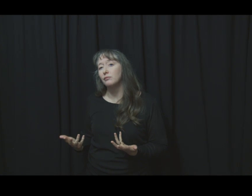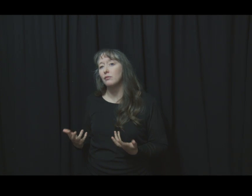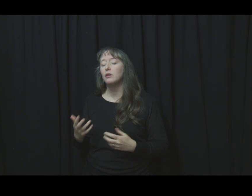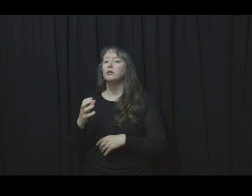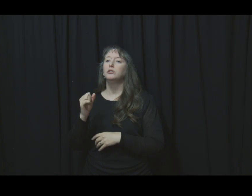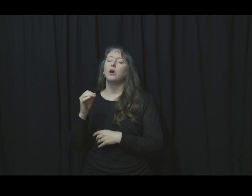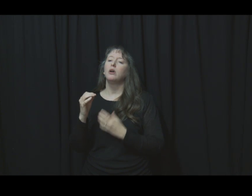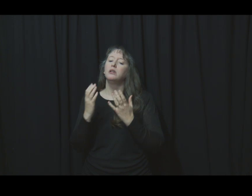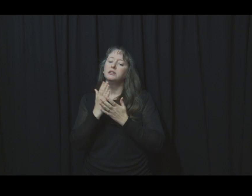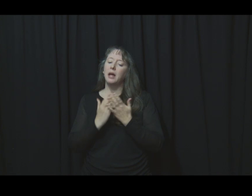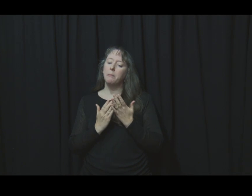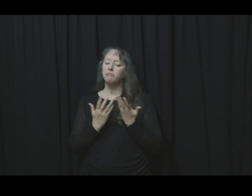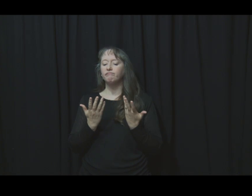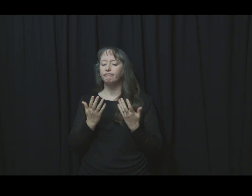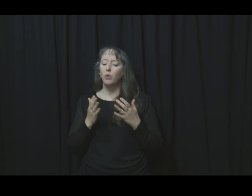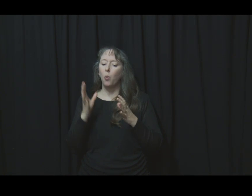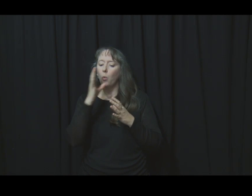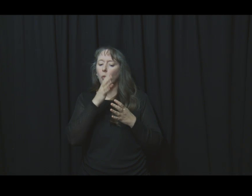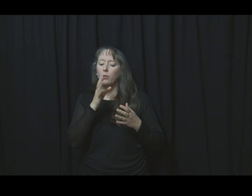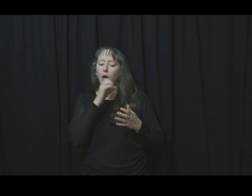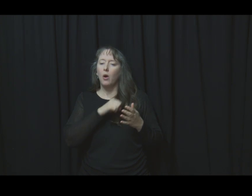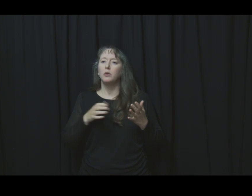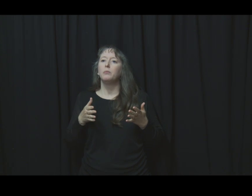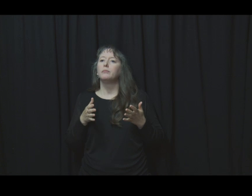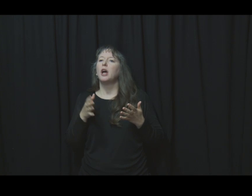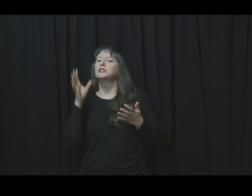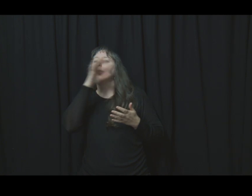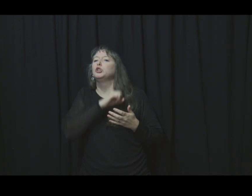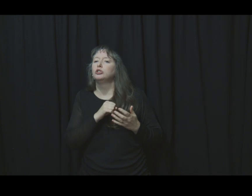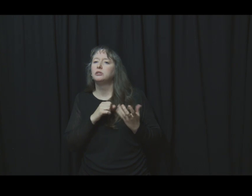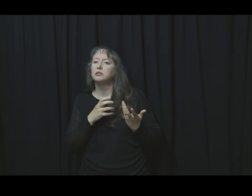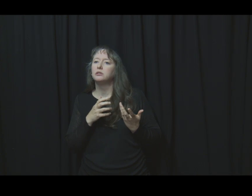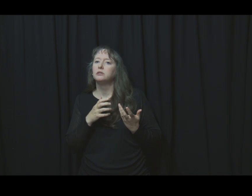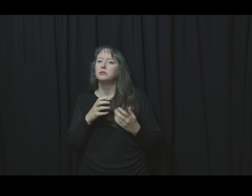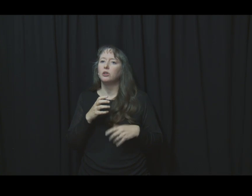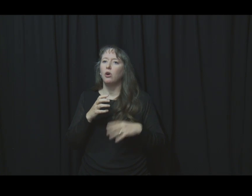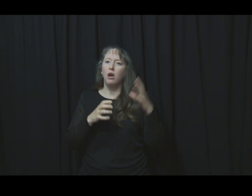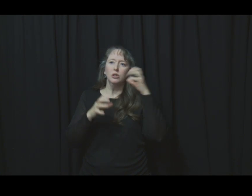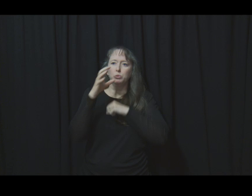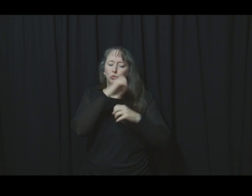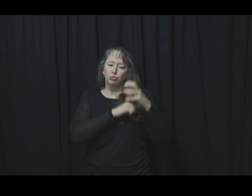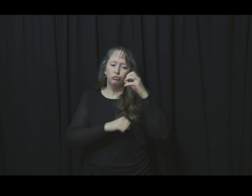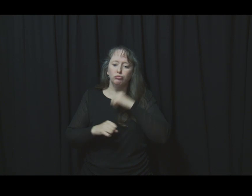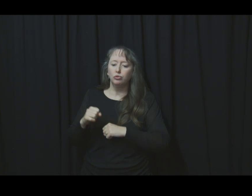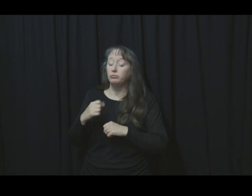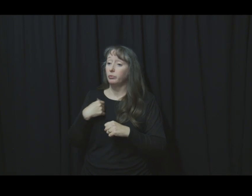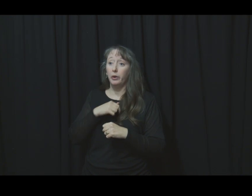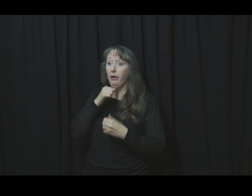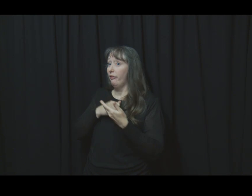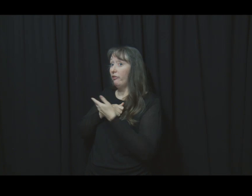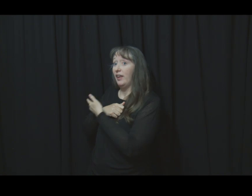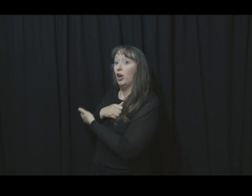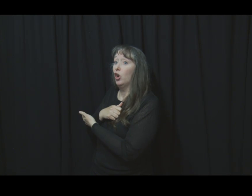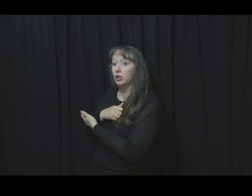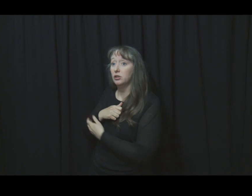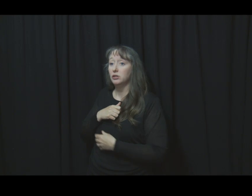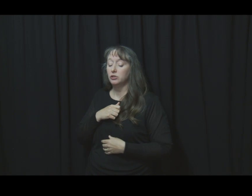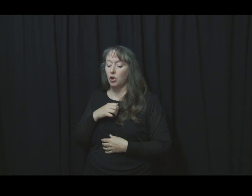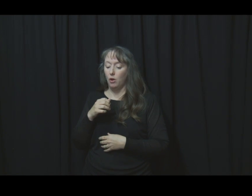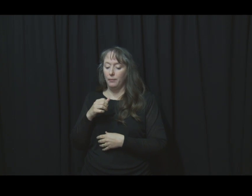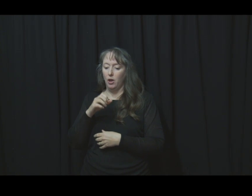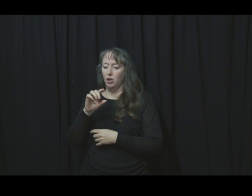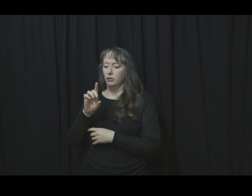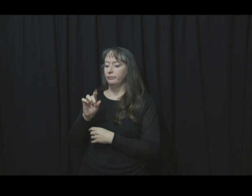parent and daughter isotopes at the beginning when the rock formed. You have to know them, but you weren't there. See, that's historical science. Assumption two, that all daughter atoms